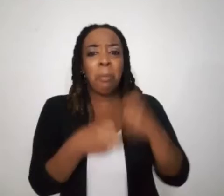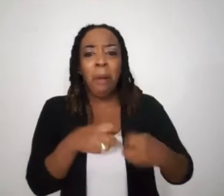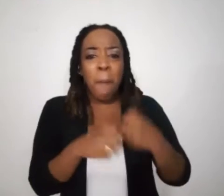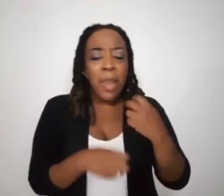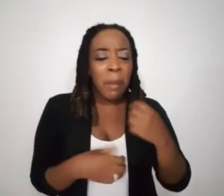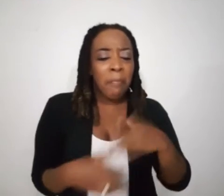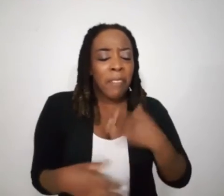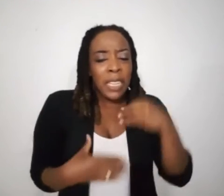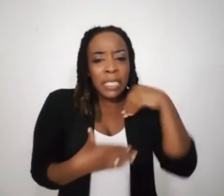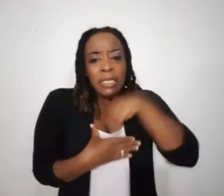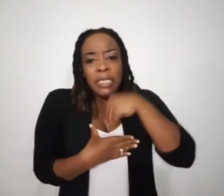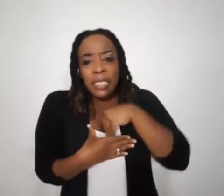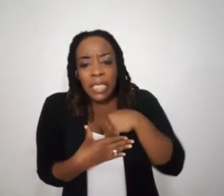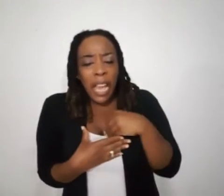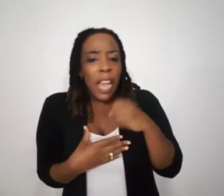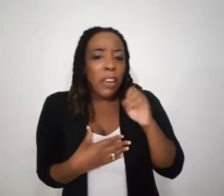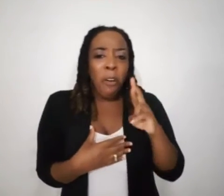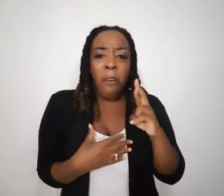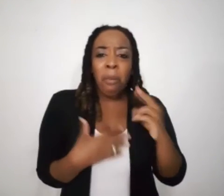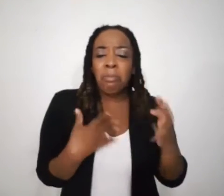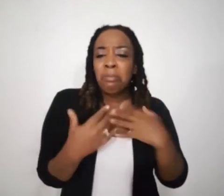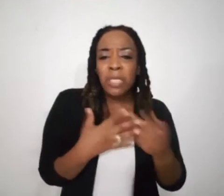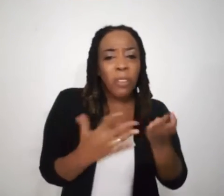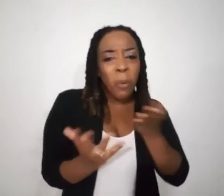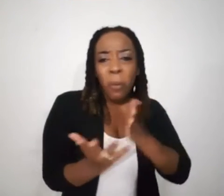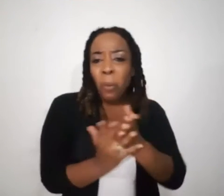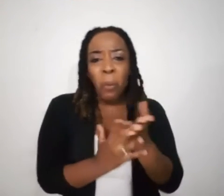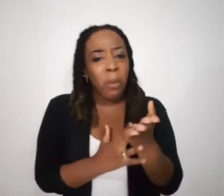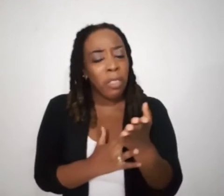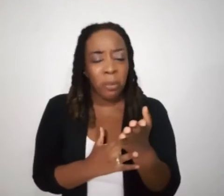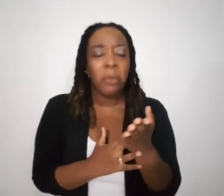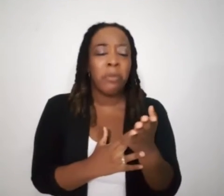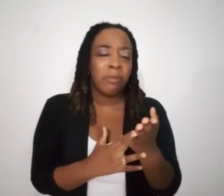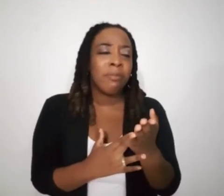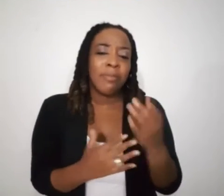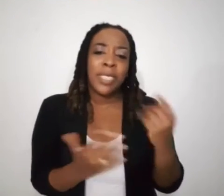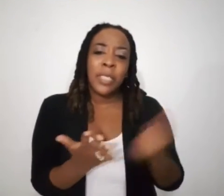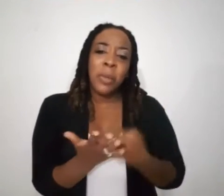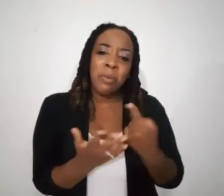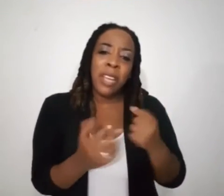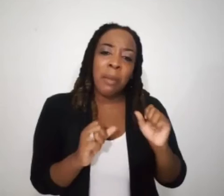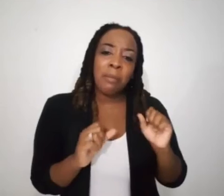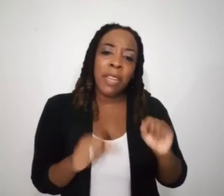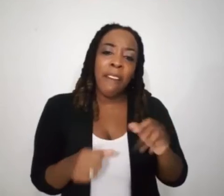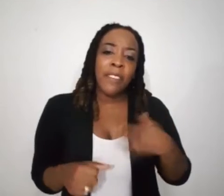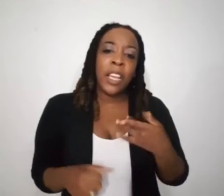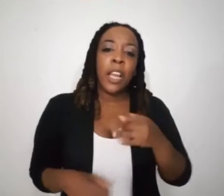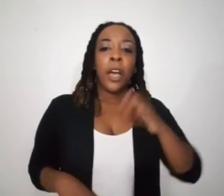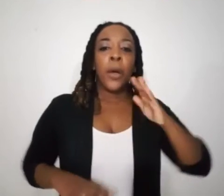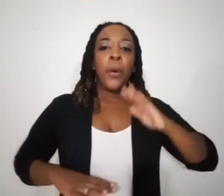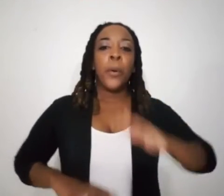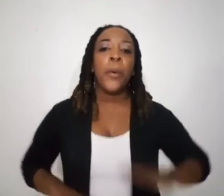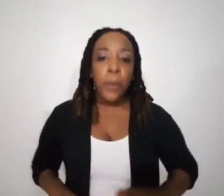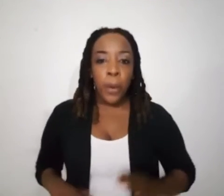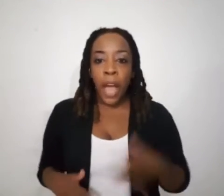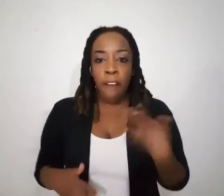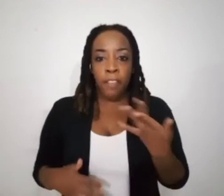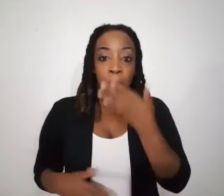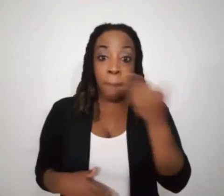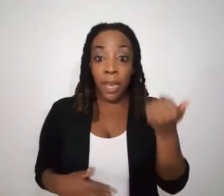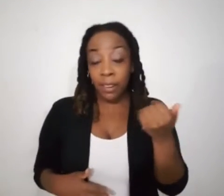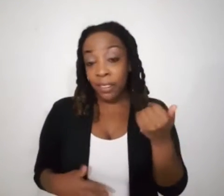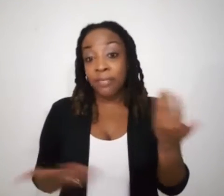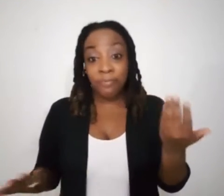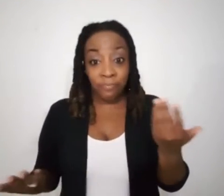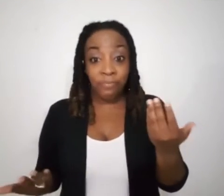you feel so much better. So talk with someone who is a trusted friend, or some of you might have a pastor. Talk